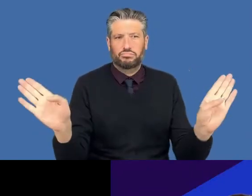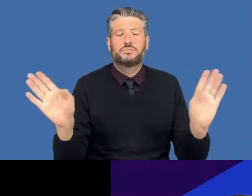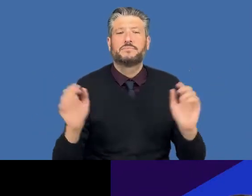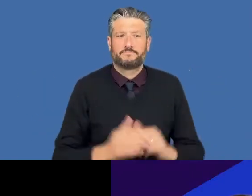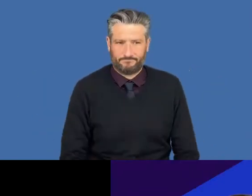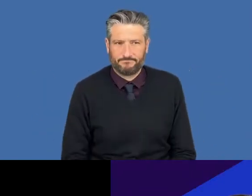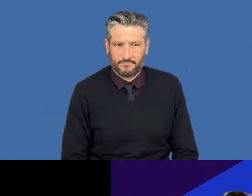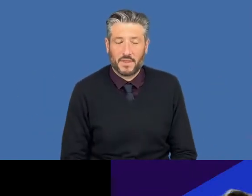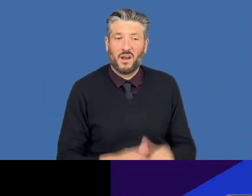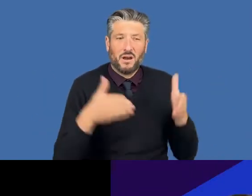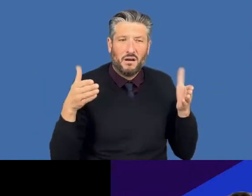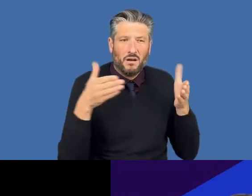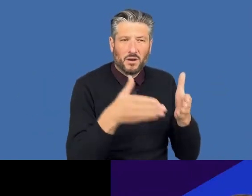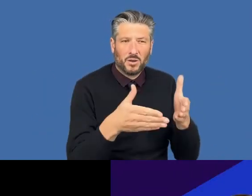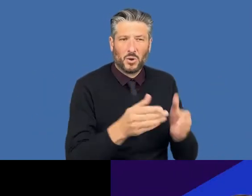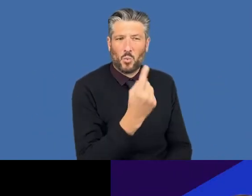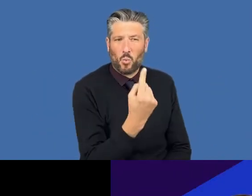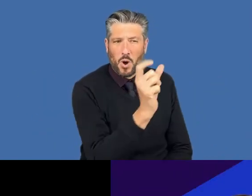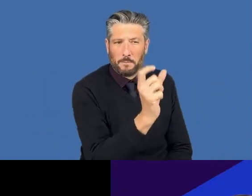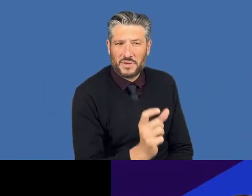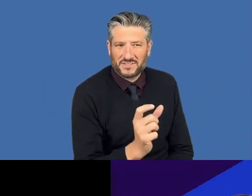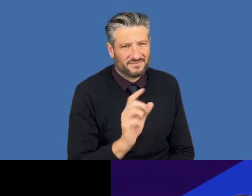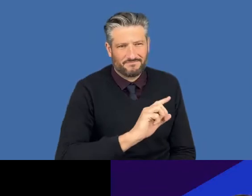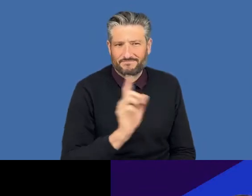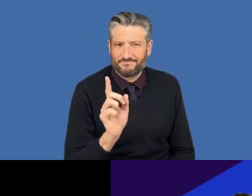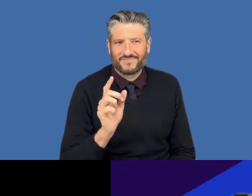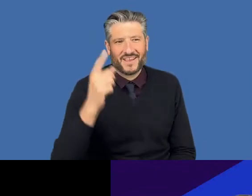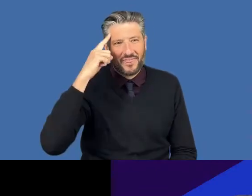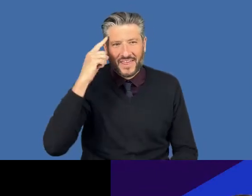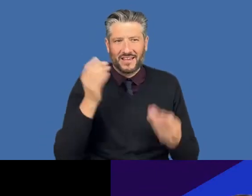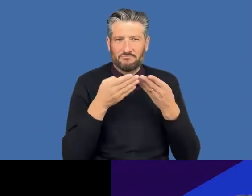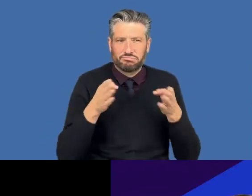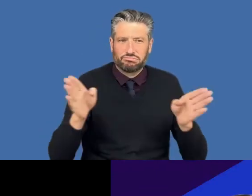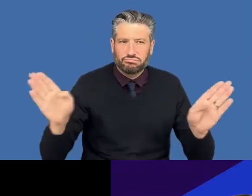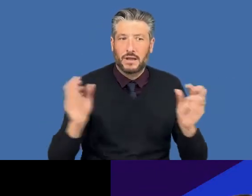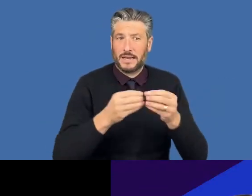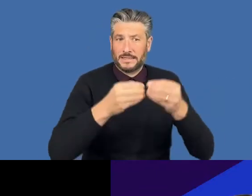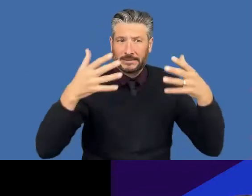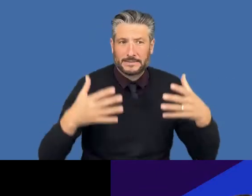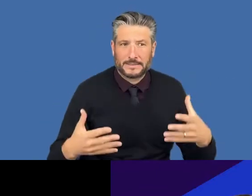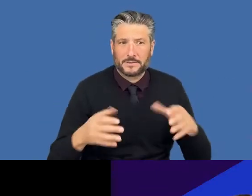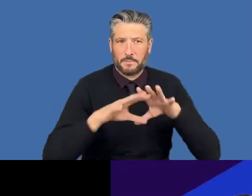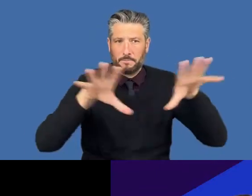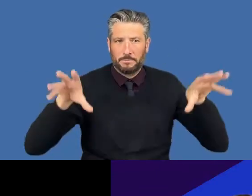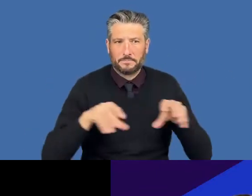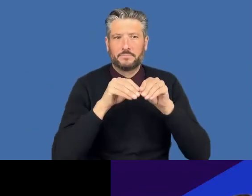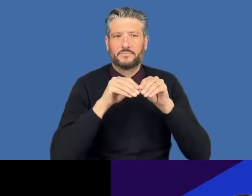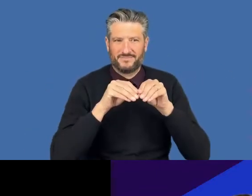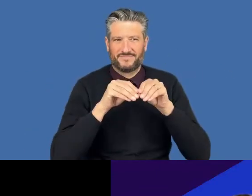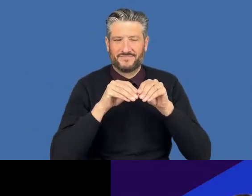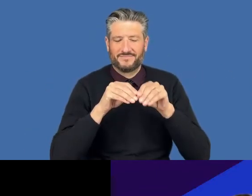isolated, you will not achieve much. You always have to take the whole context, the whole system into account. As you said, you mentioned also issues